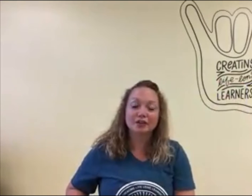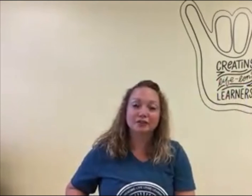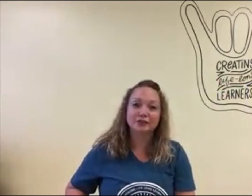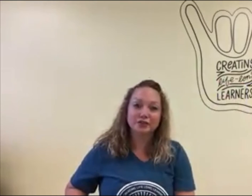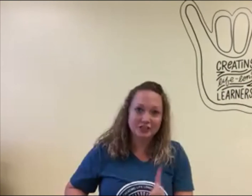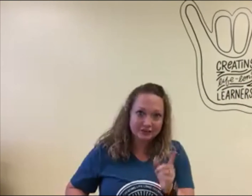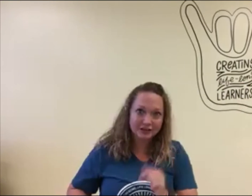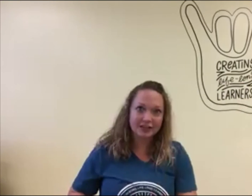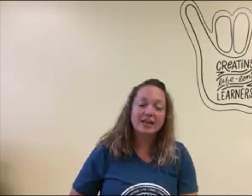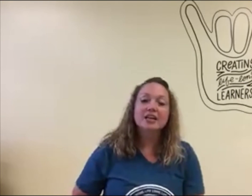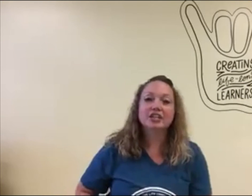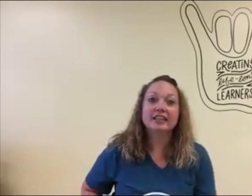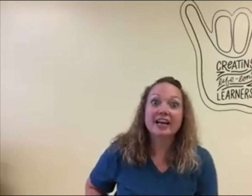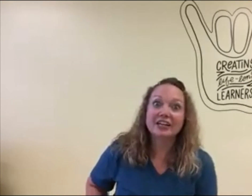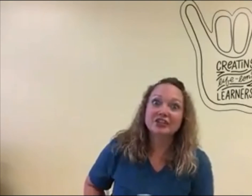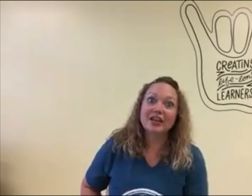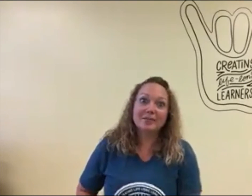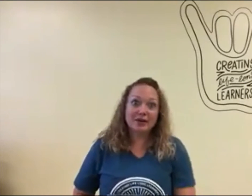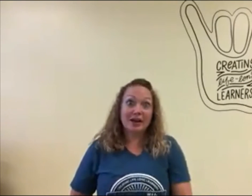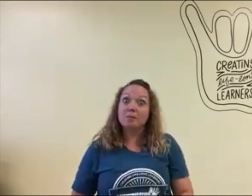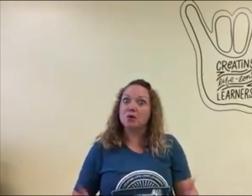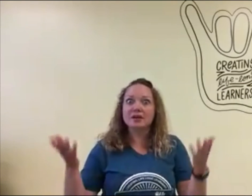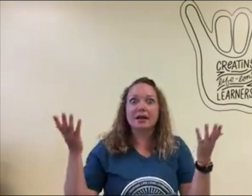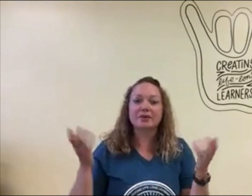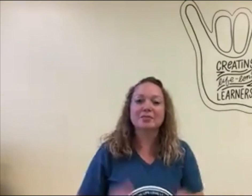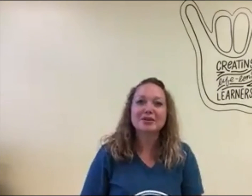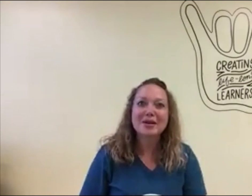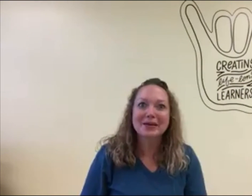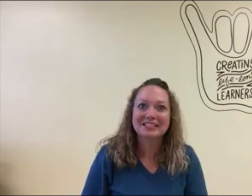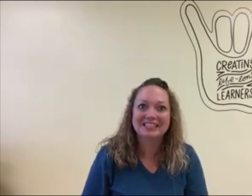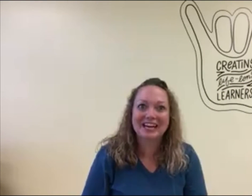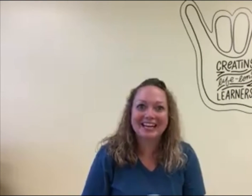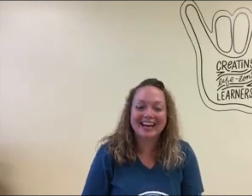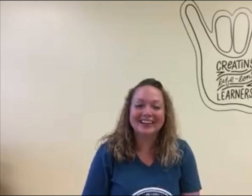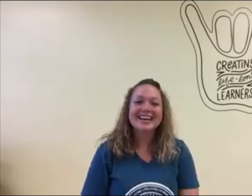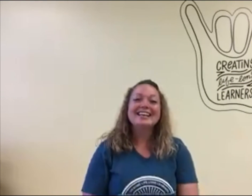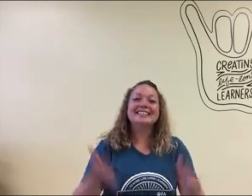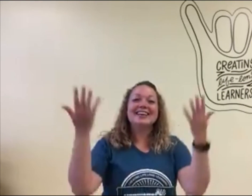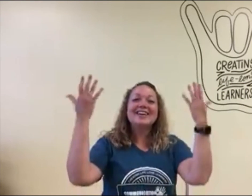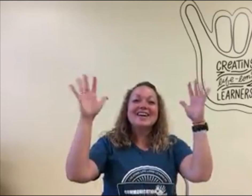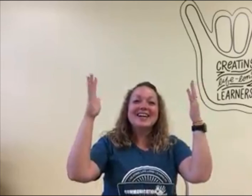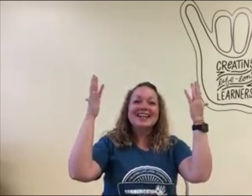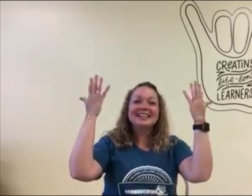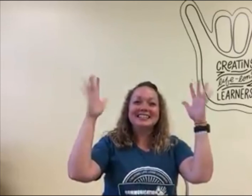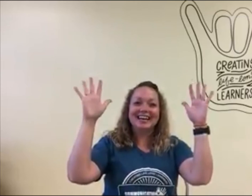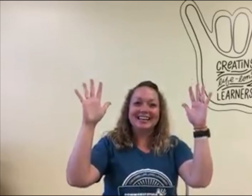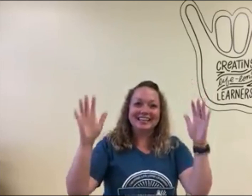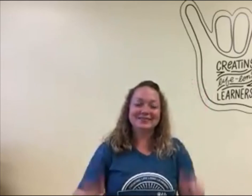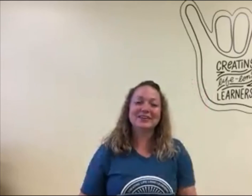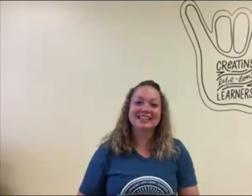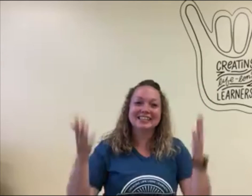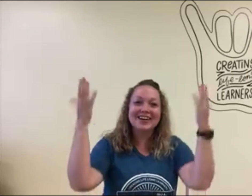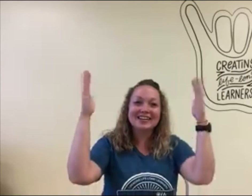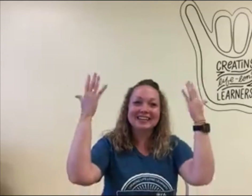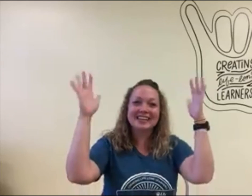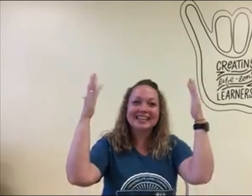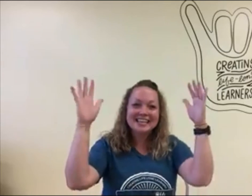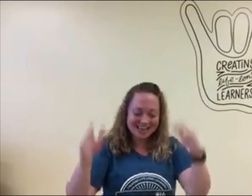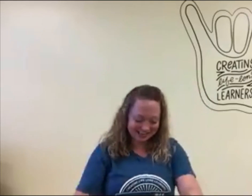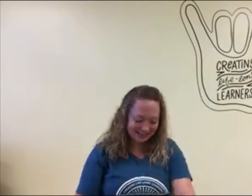should definitely check that out at your library. Morton Library would be a great place to check it out. Say, all done. The book is all done. The end. Very